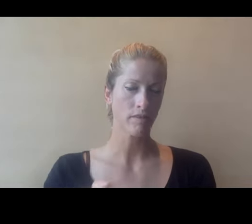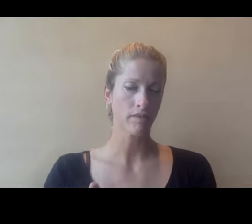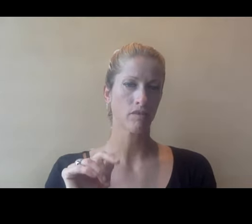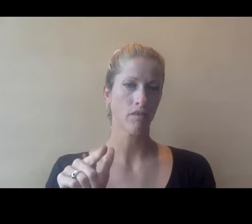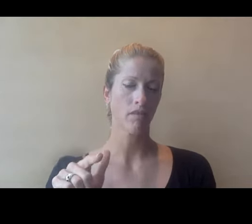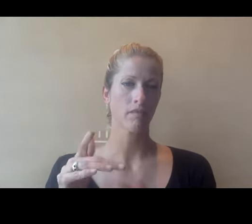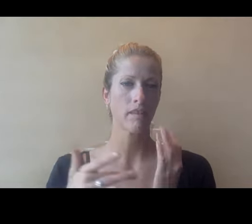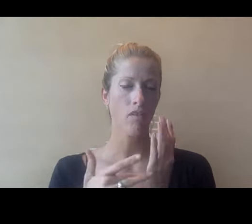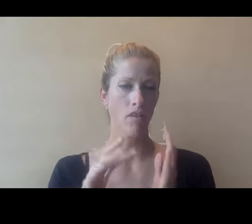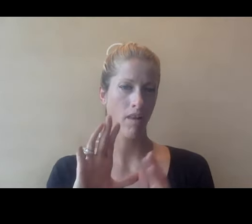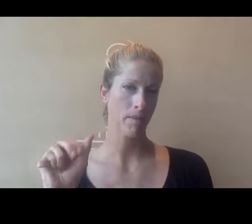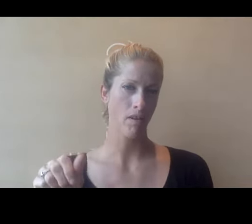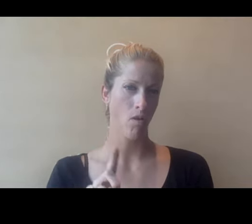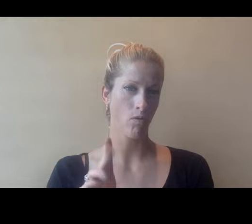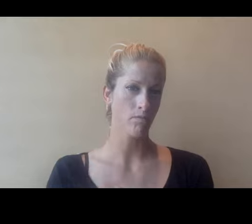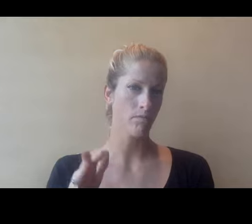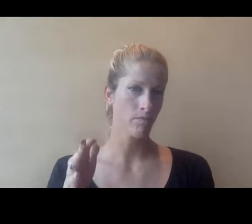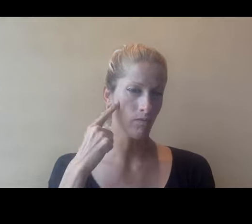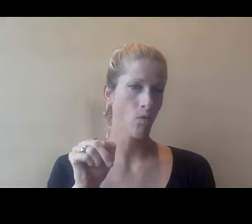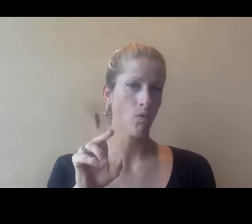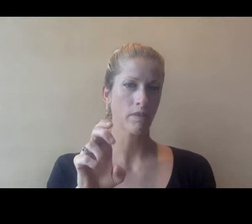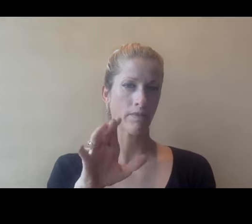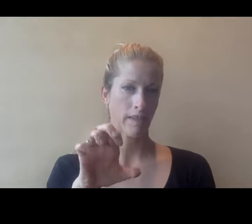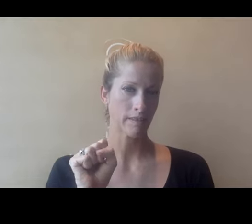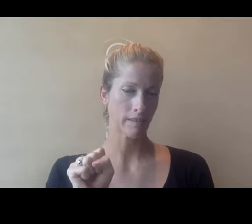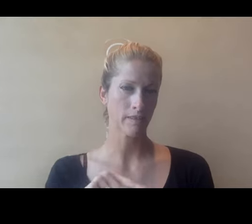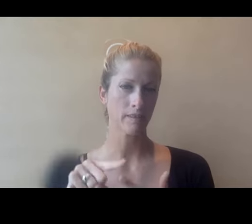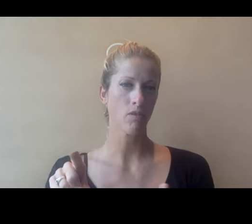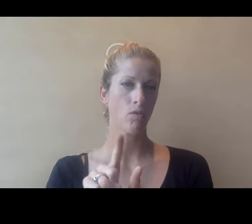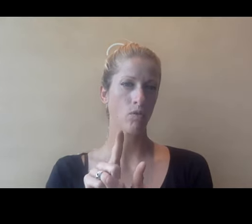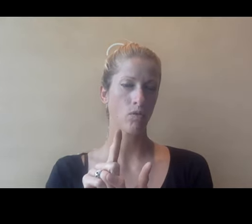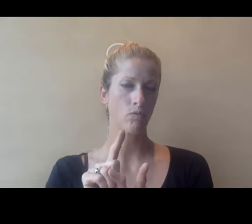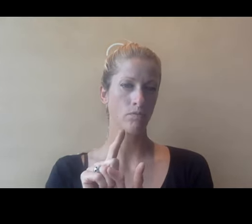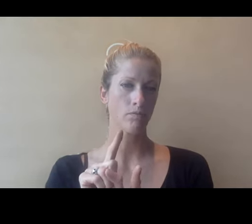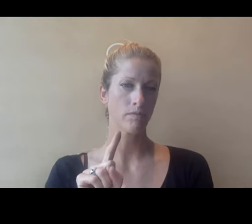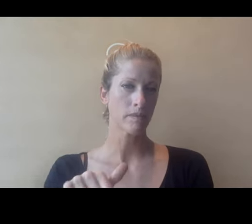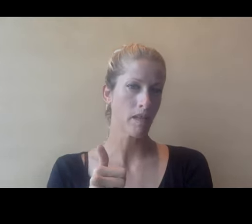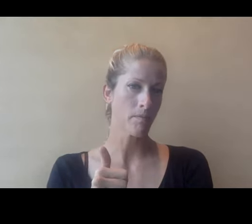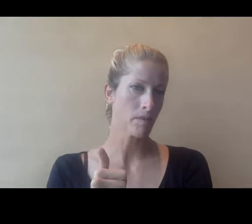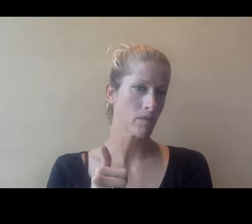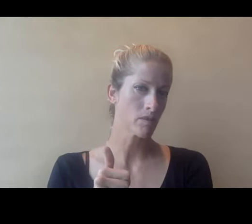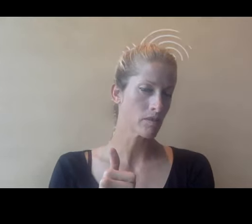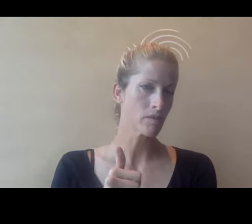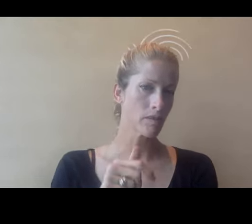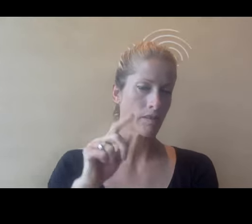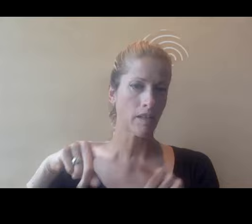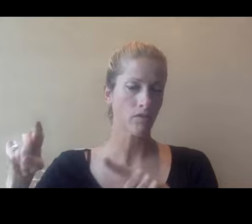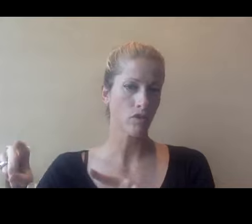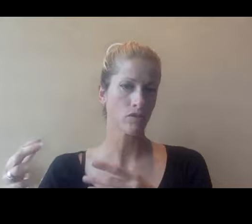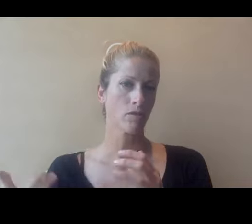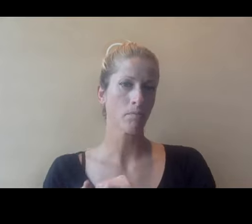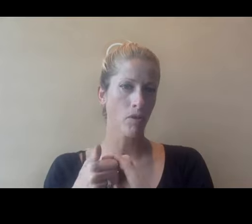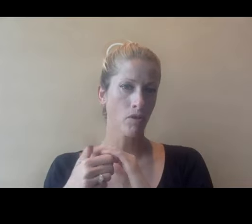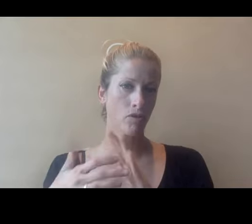companies can offer valuable resources like donating devices. We do feel that it's important to establish inclusive and diverse partnerships that address